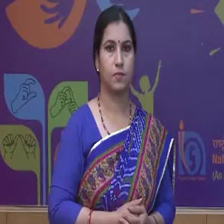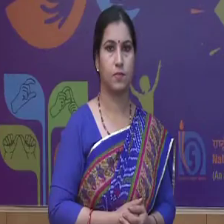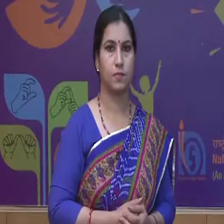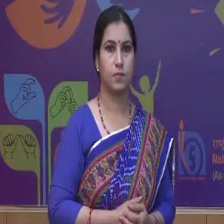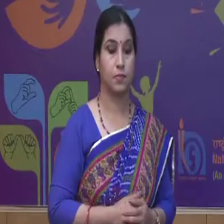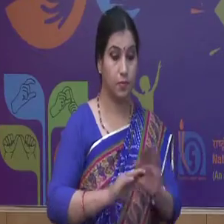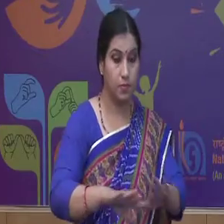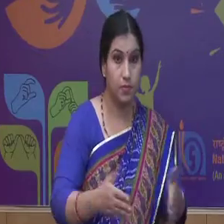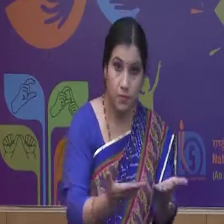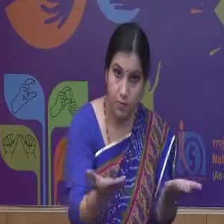Dear learners,